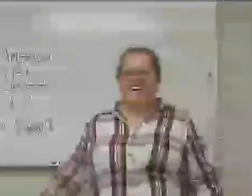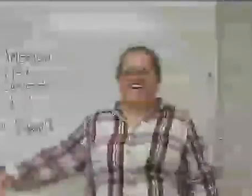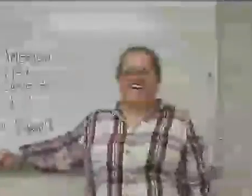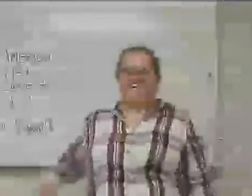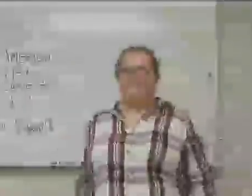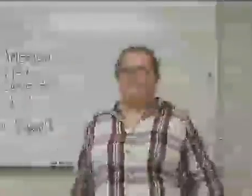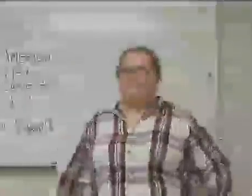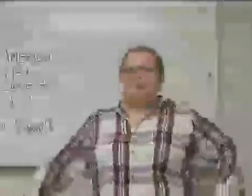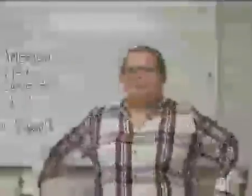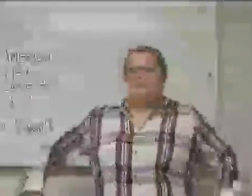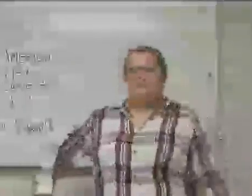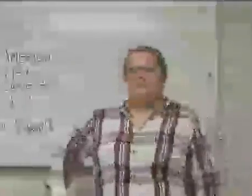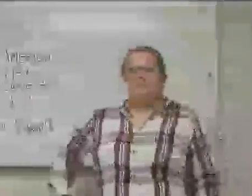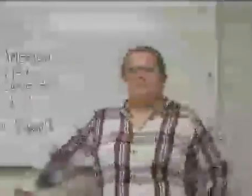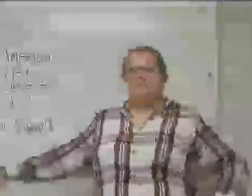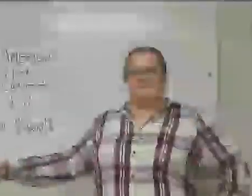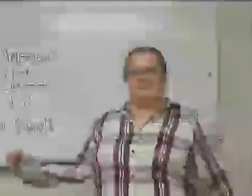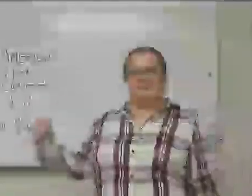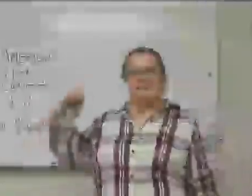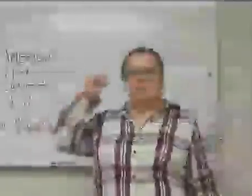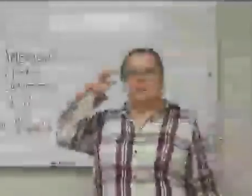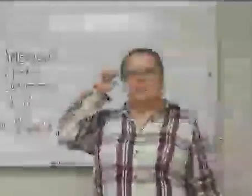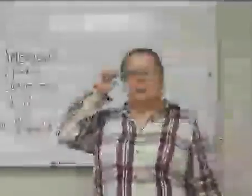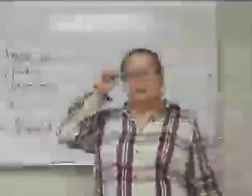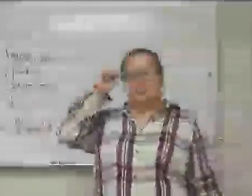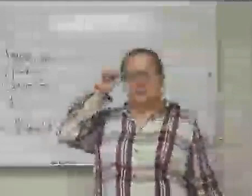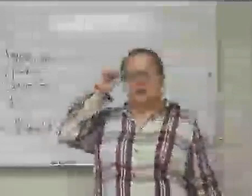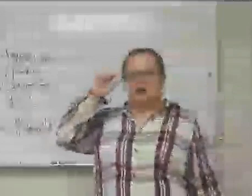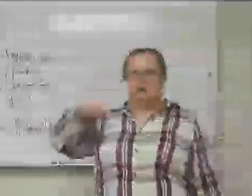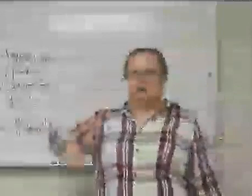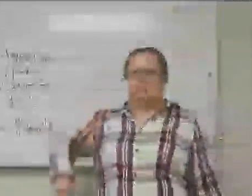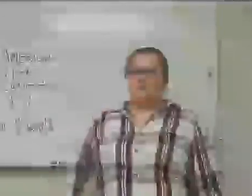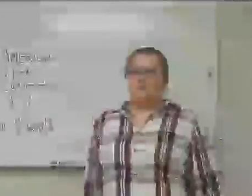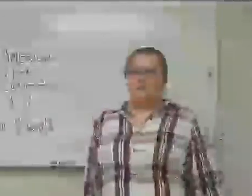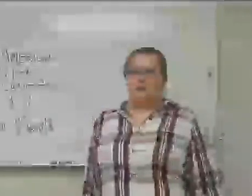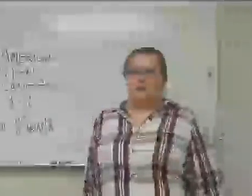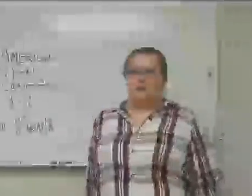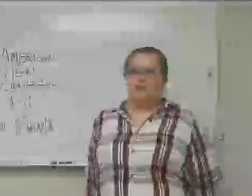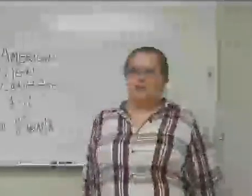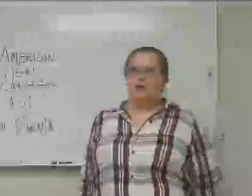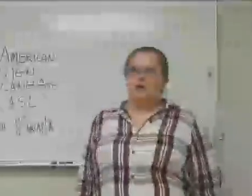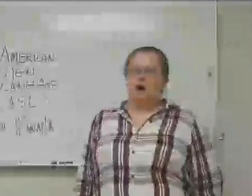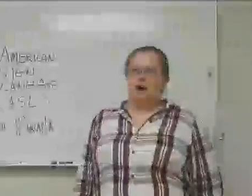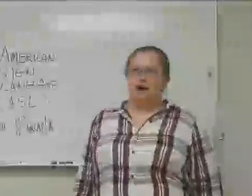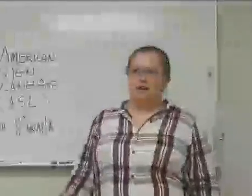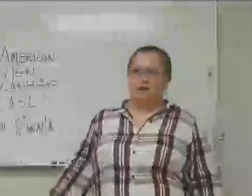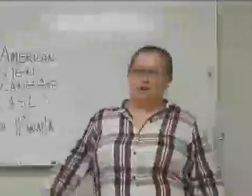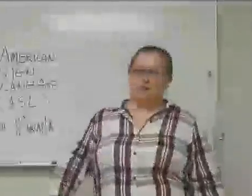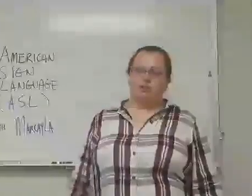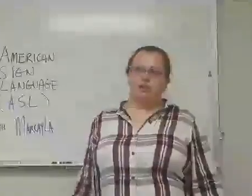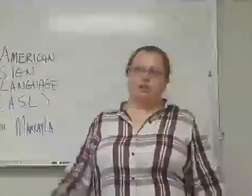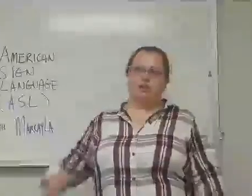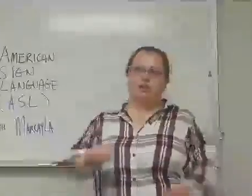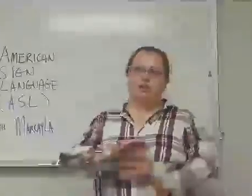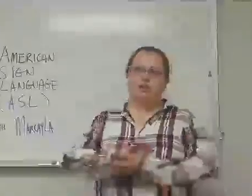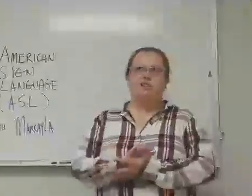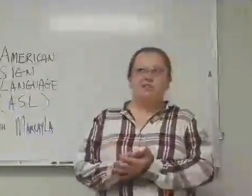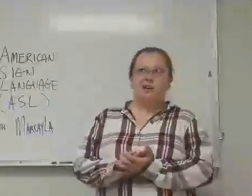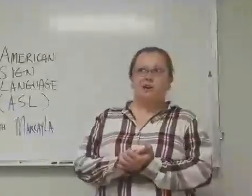have you like spoken in or known ASL? So I actually started with